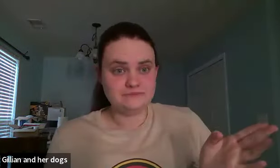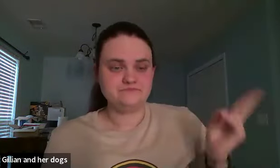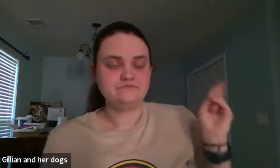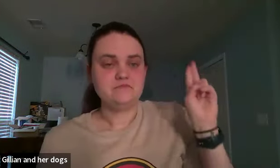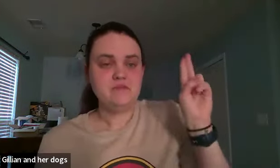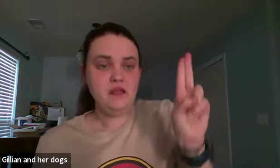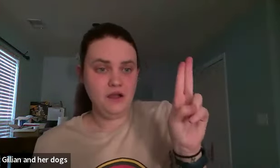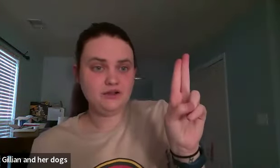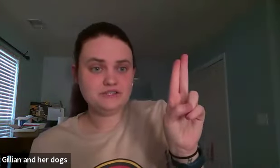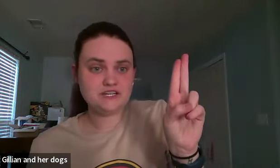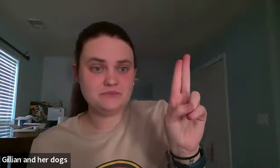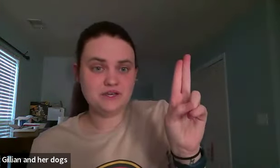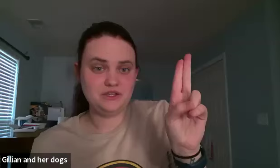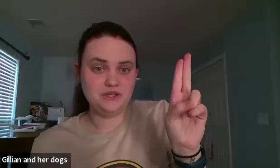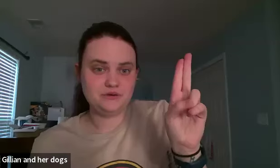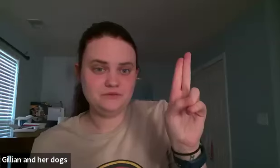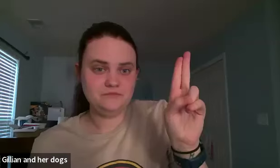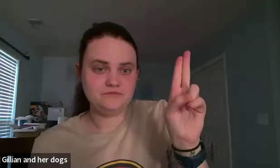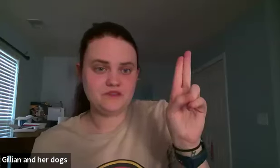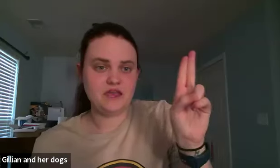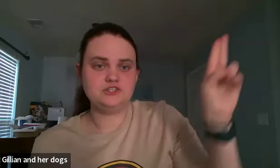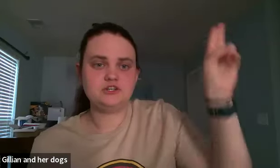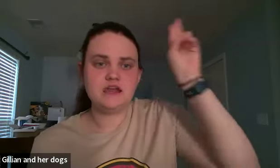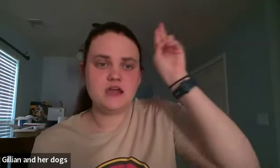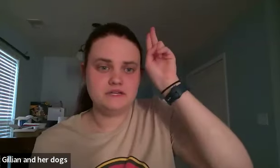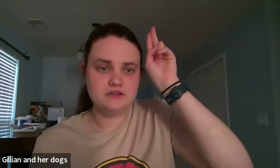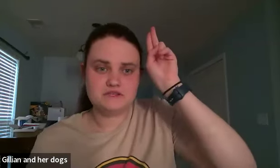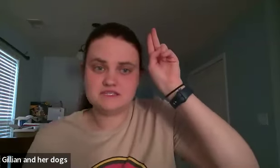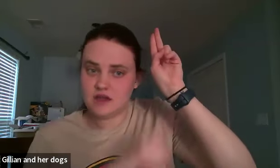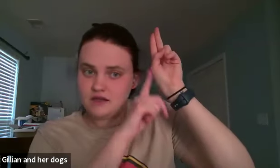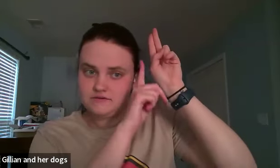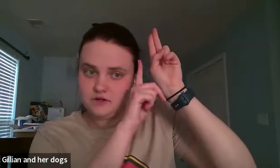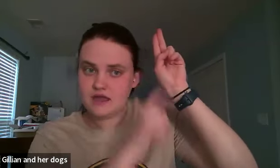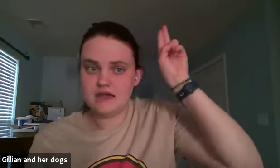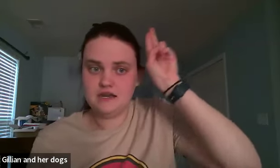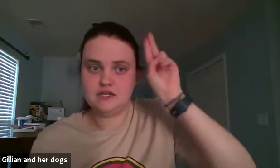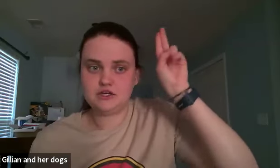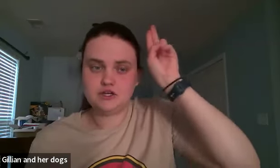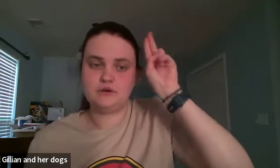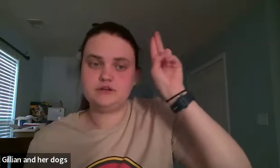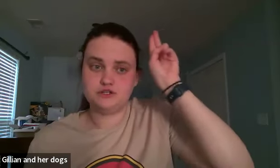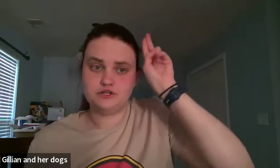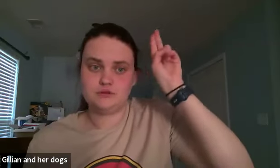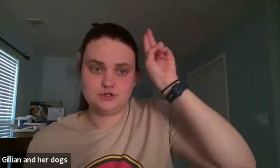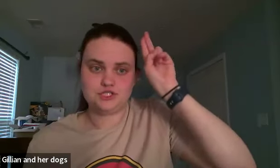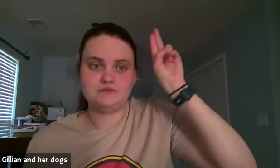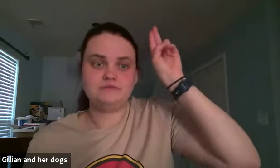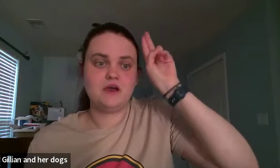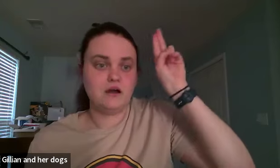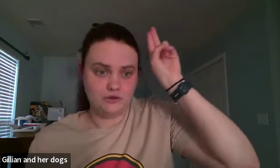uncle. Uncle's gonna be a U, and you're gonna have it near the side of your head, and you're gonna go in a circular motion.